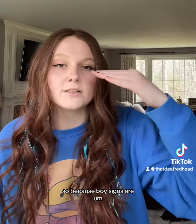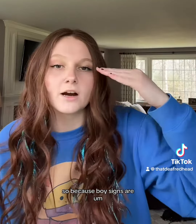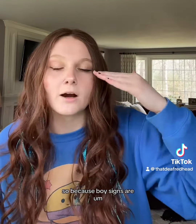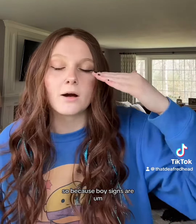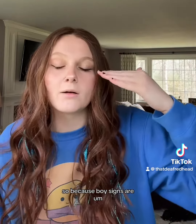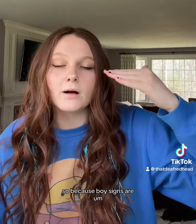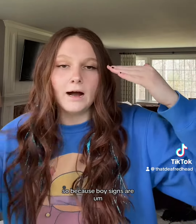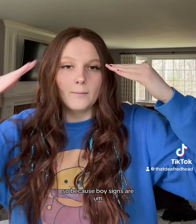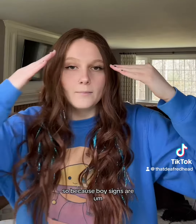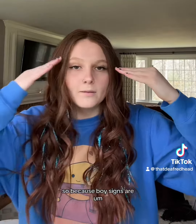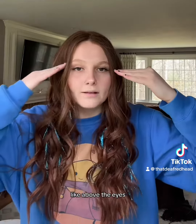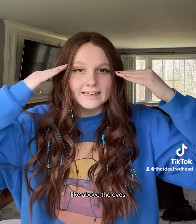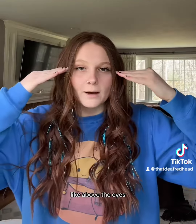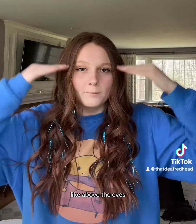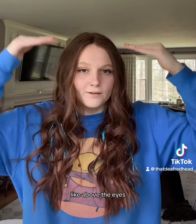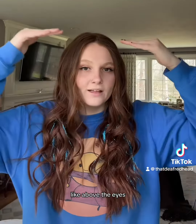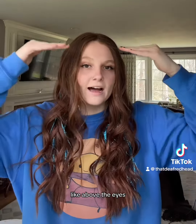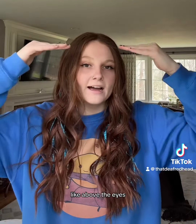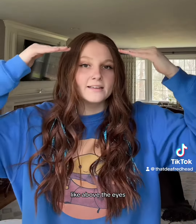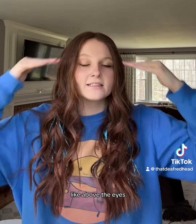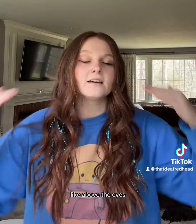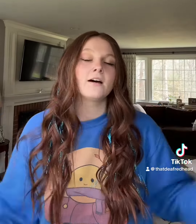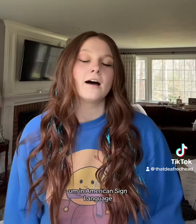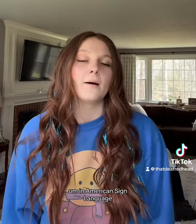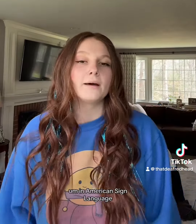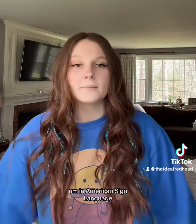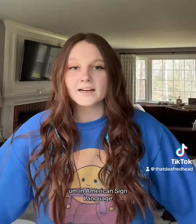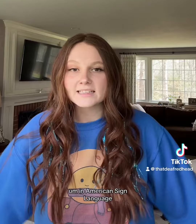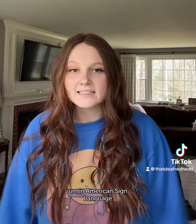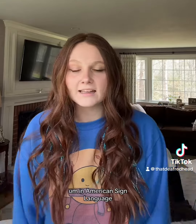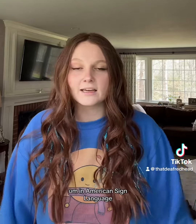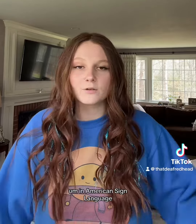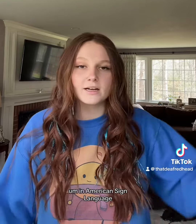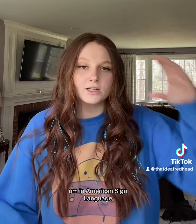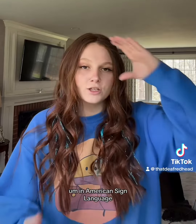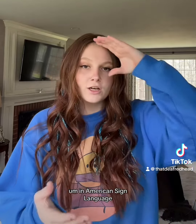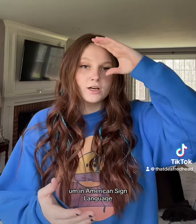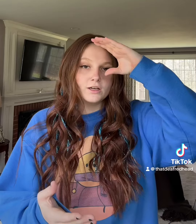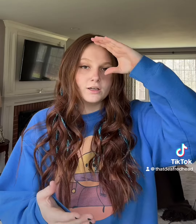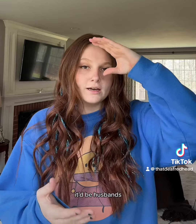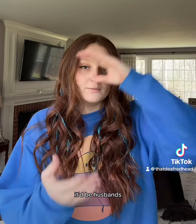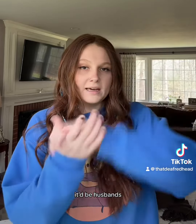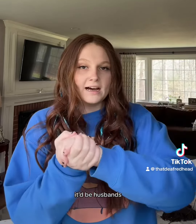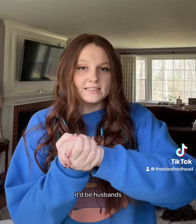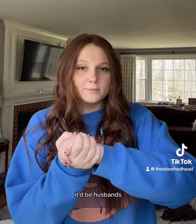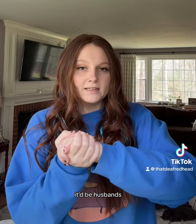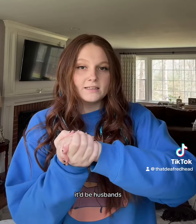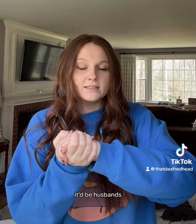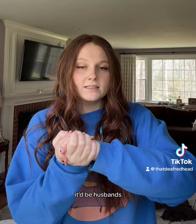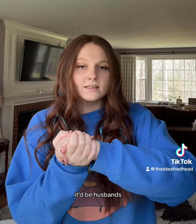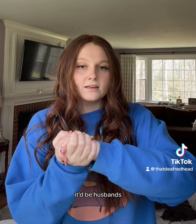are like above the eyes in American Sign Language, it'd be husband,